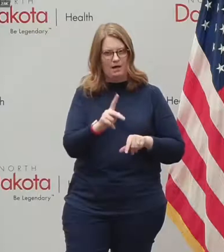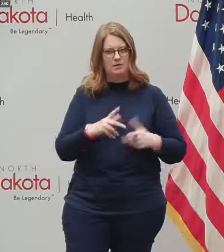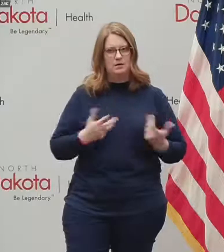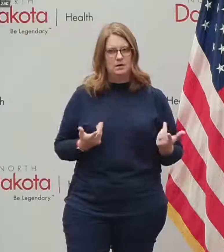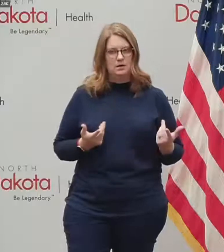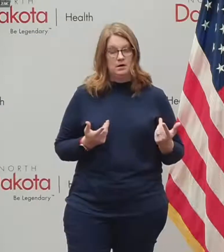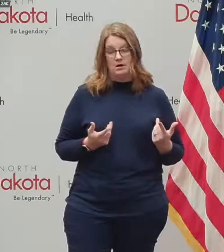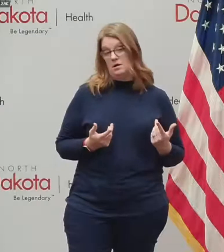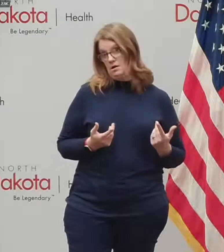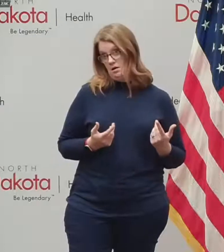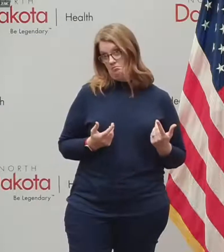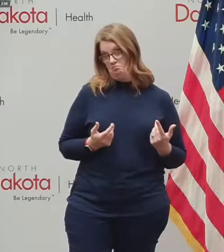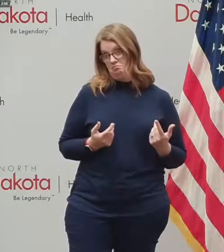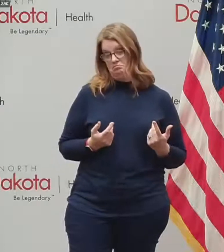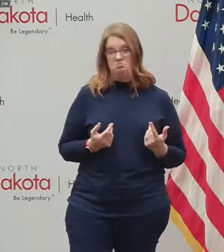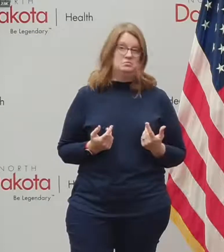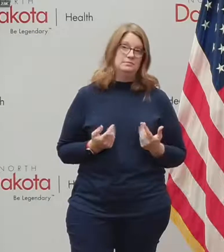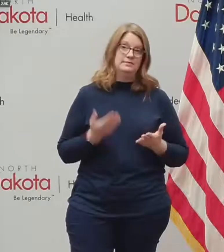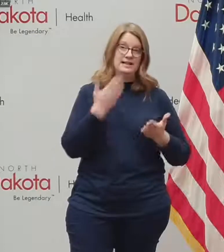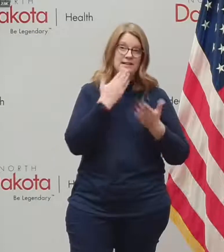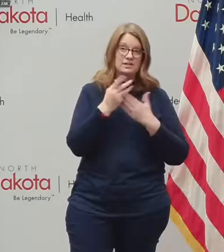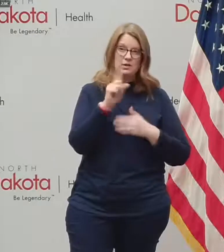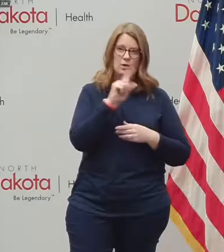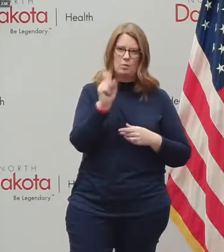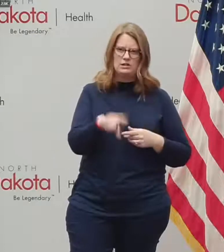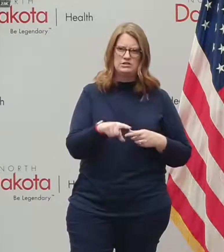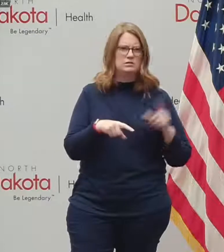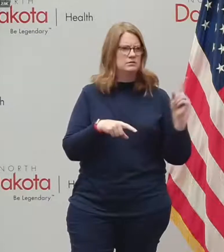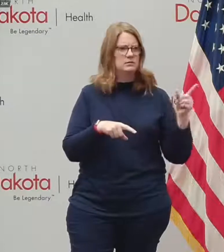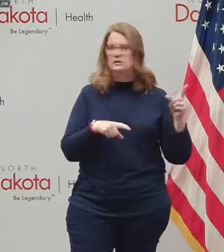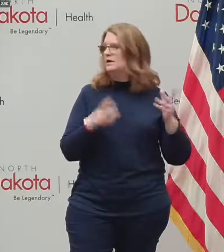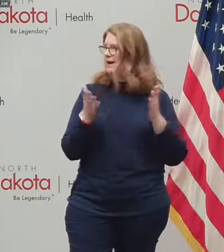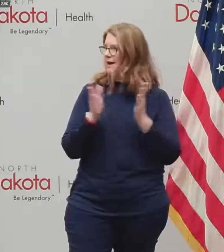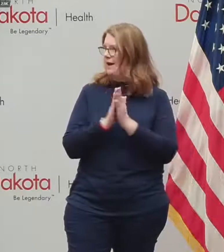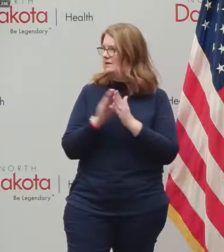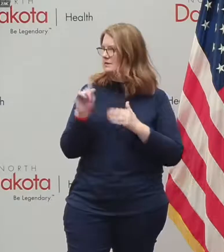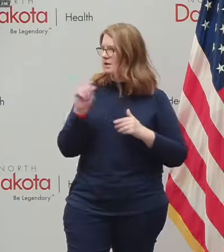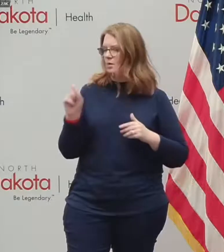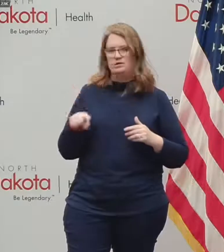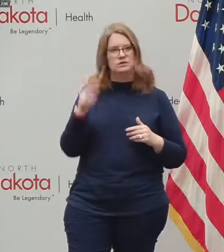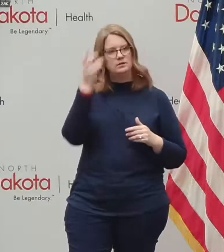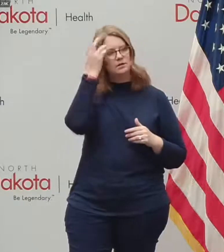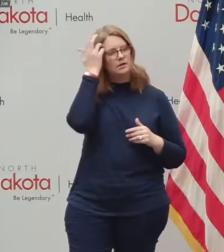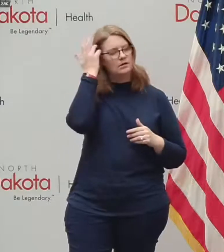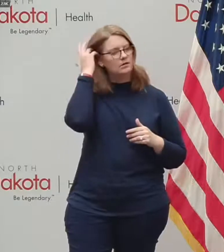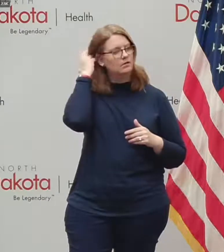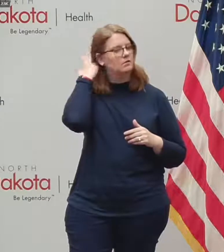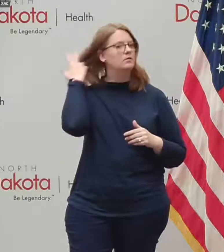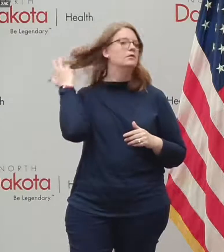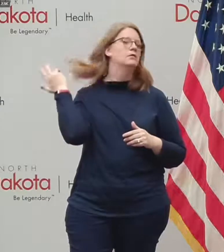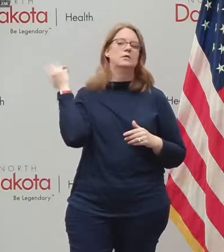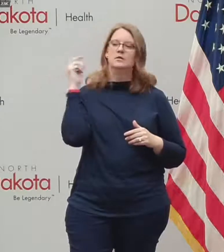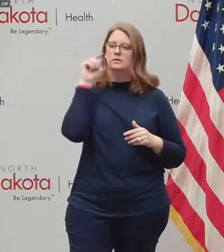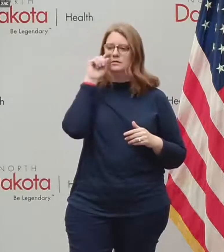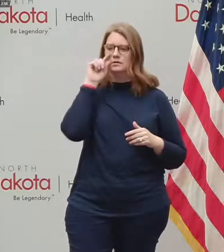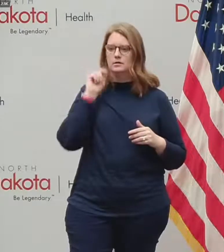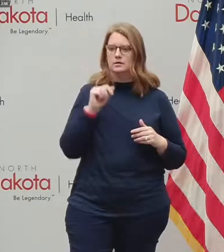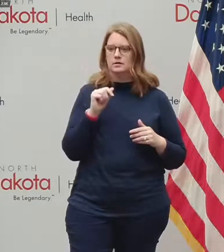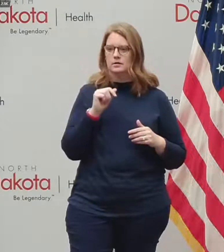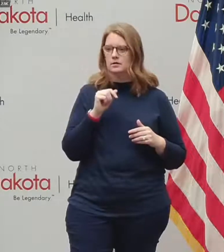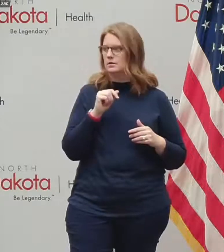question for us to circle back at the stand-up tomorrow morning and ask that question. But I think there's no